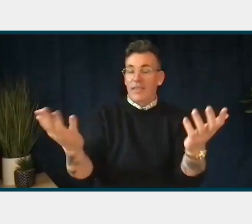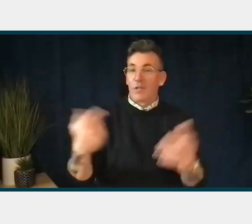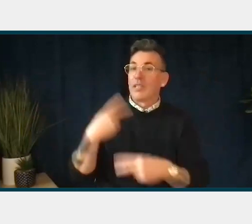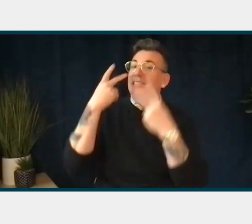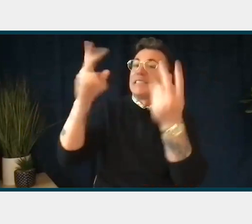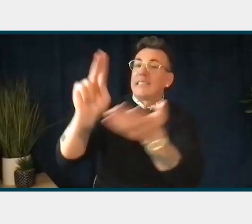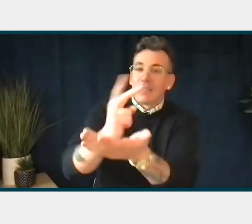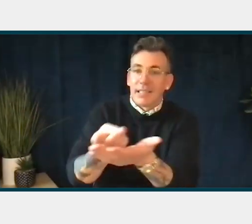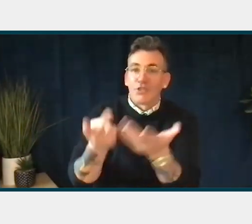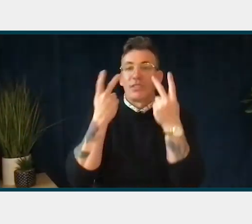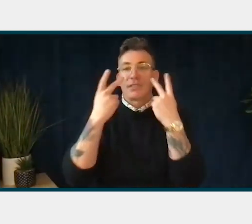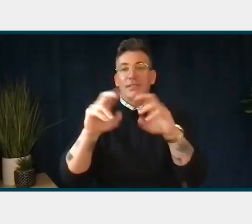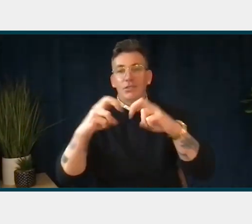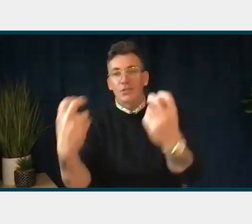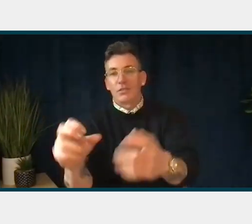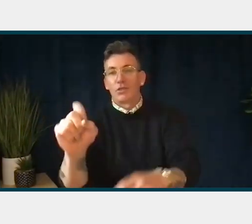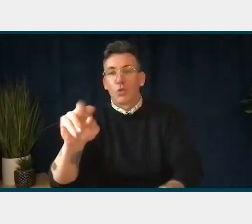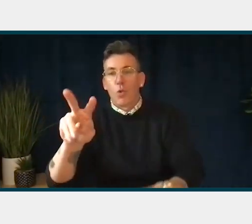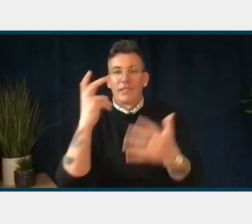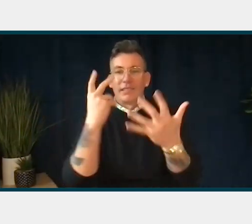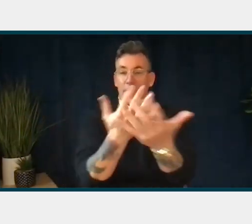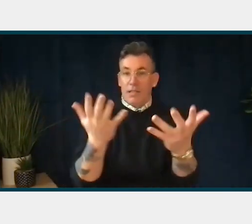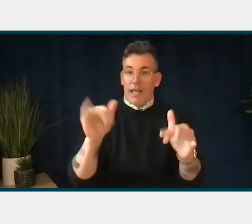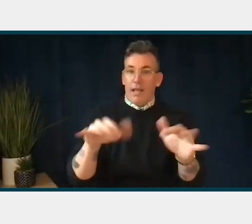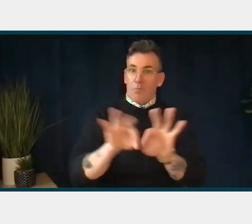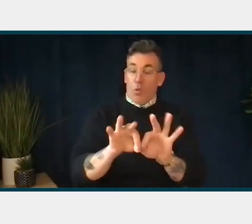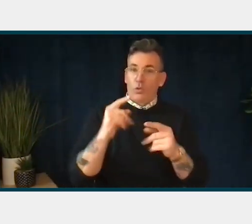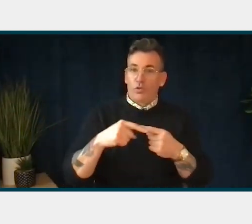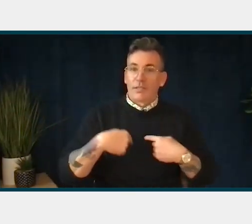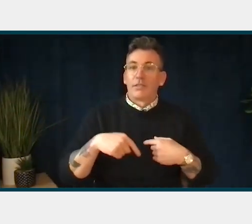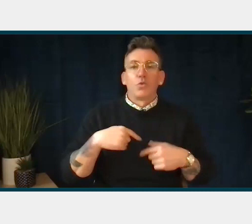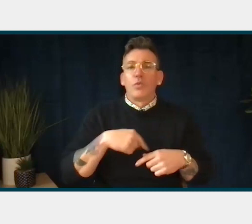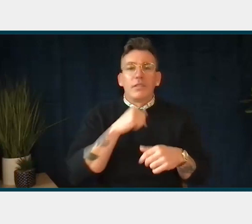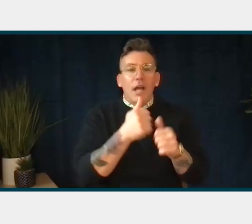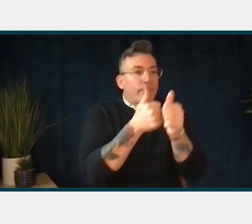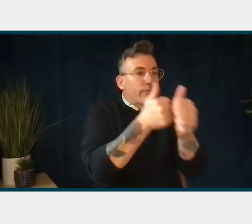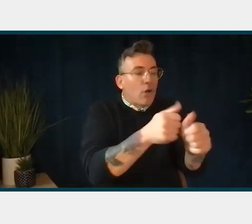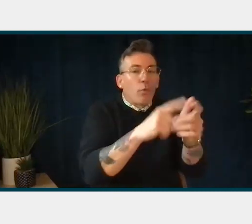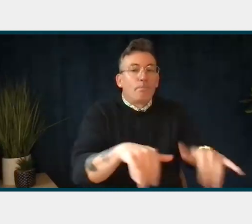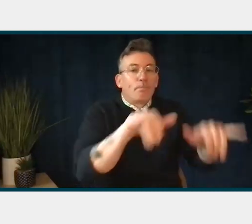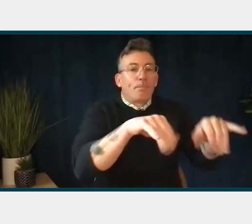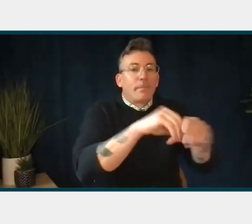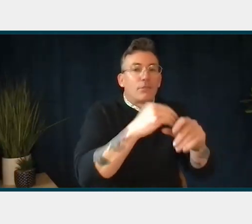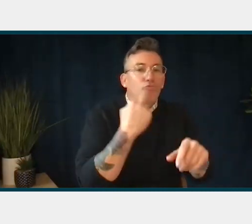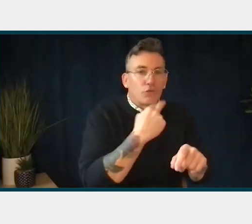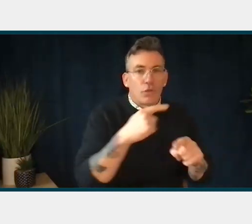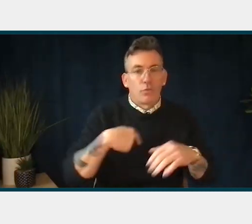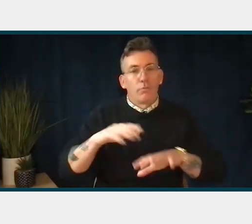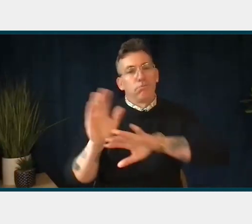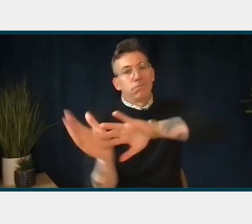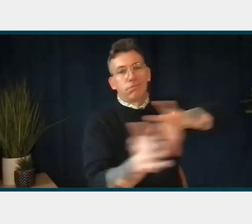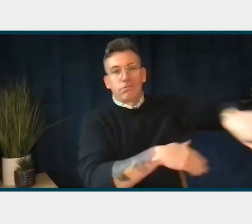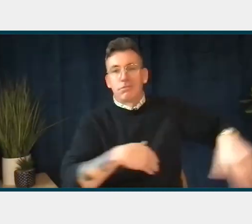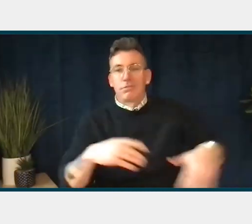light alarms. We have an open concept. So you can see everything from the front of the house to the back. We have an open stove. So we're